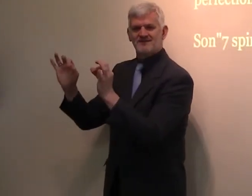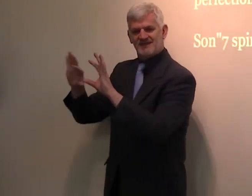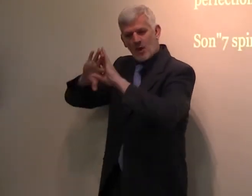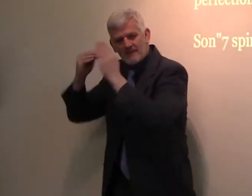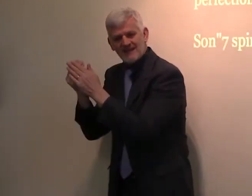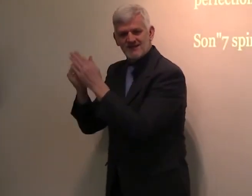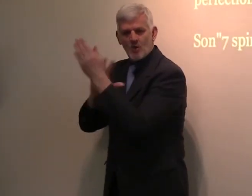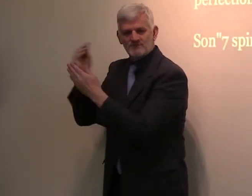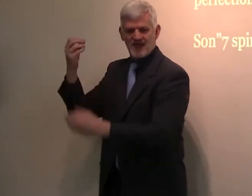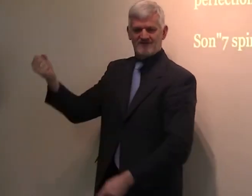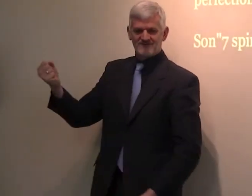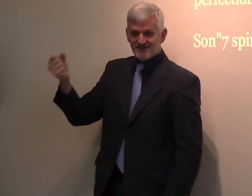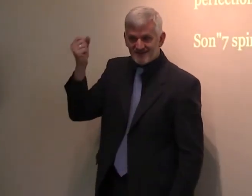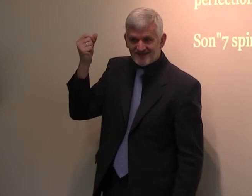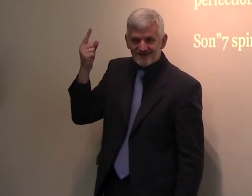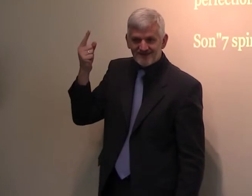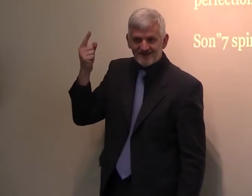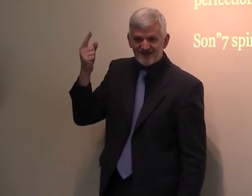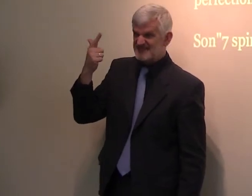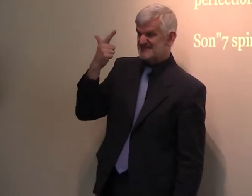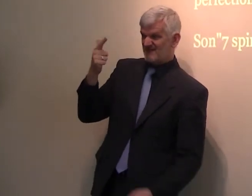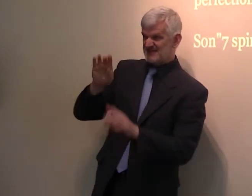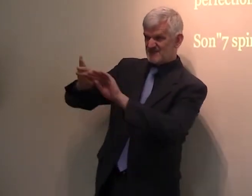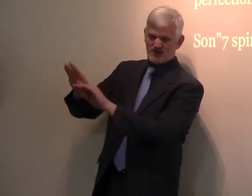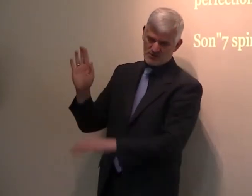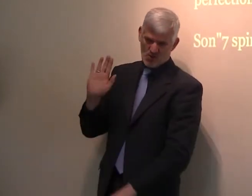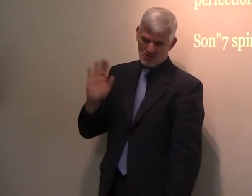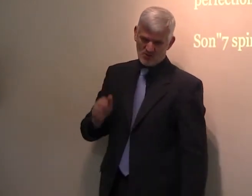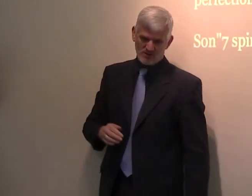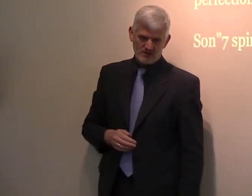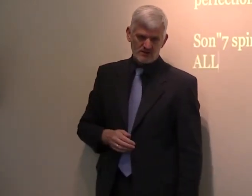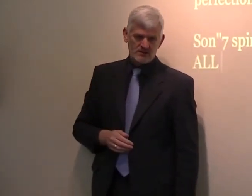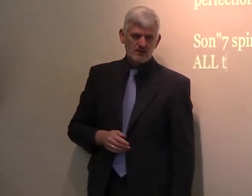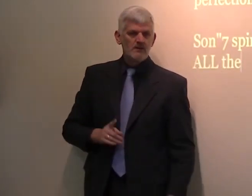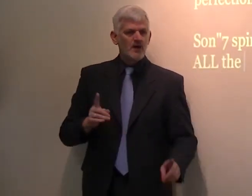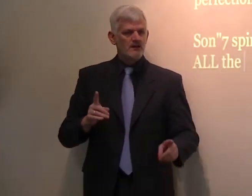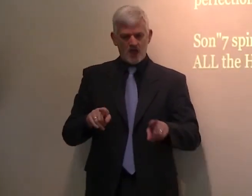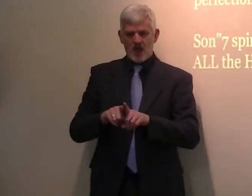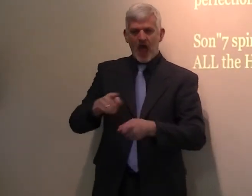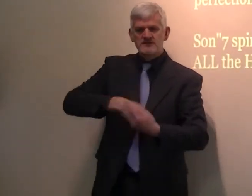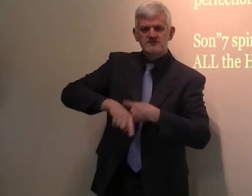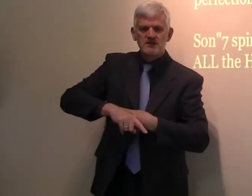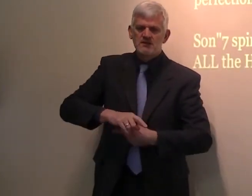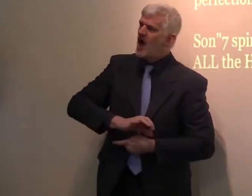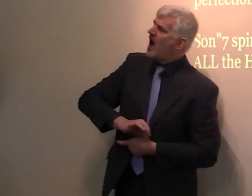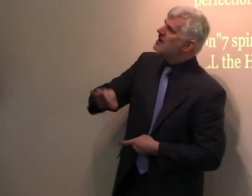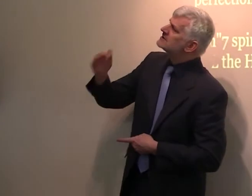Spirit. You and me as believers, we ask the Lord, Lord, give us more spirit. We can